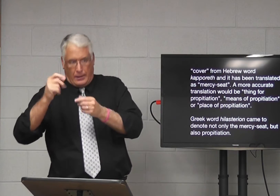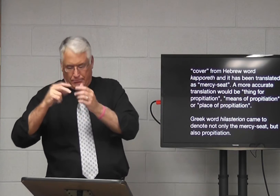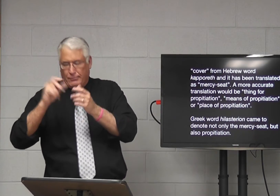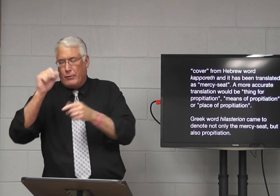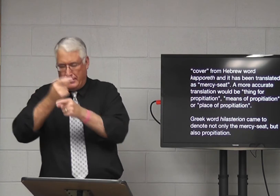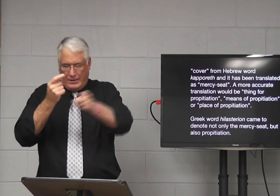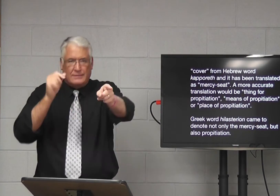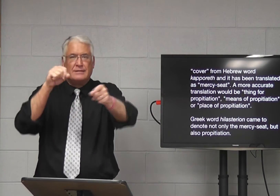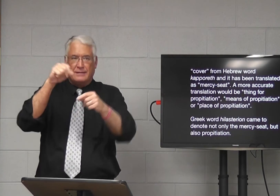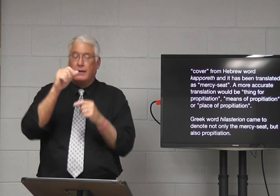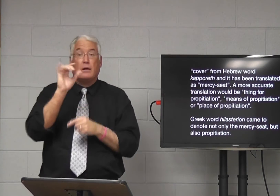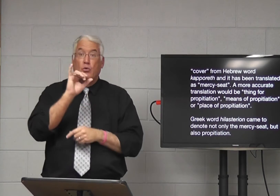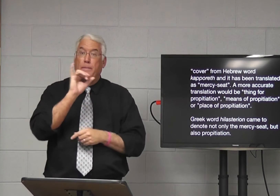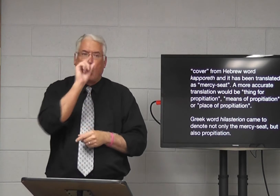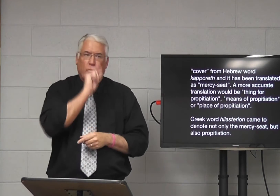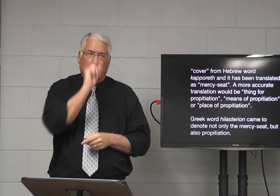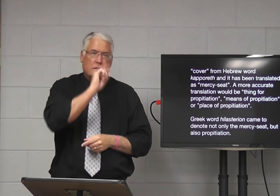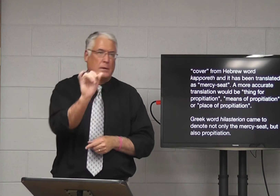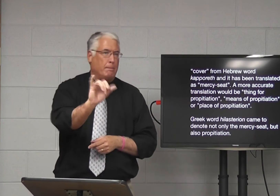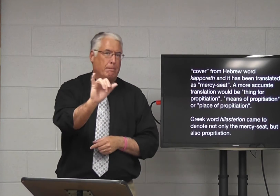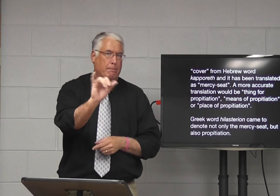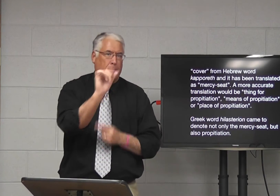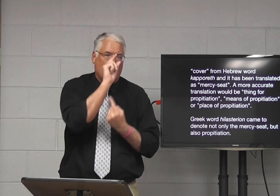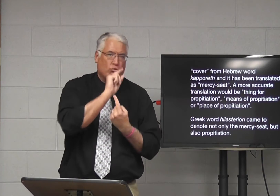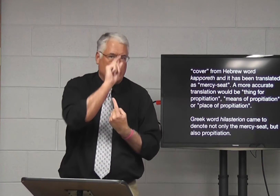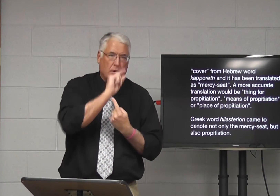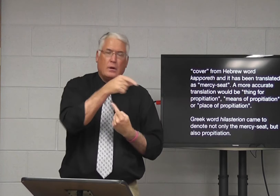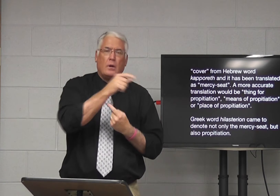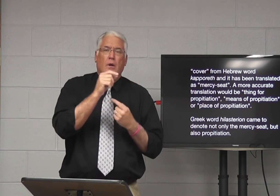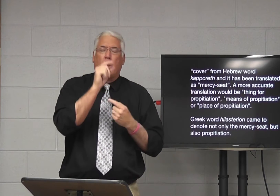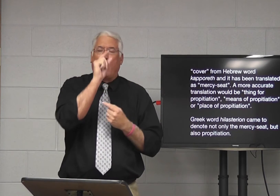of the same things, right? Same as the Greeks.